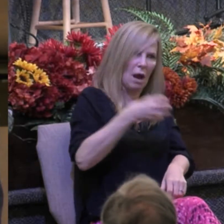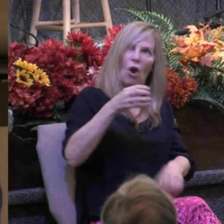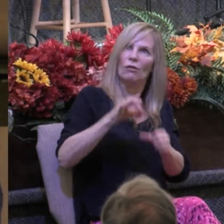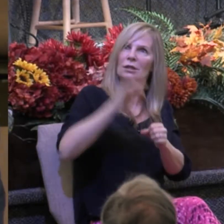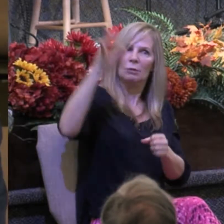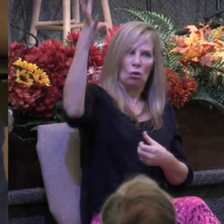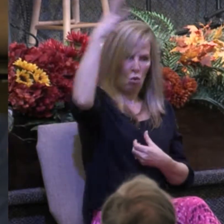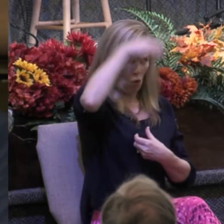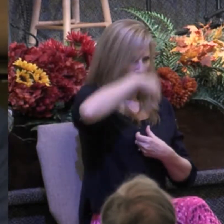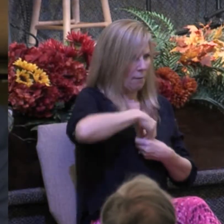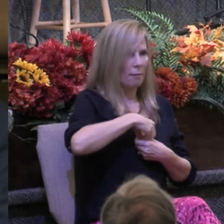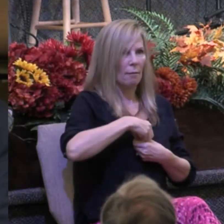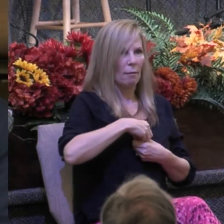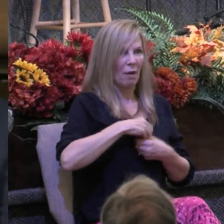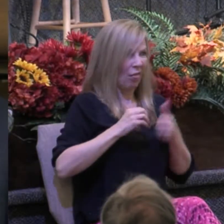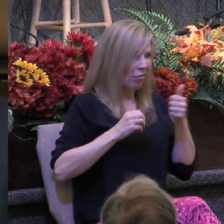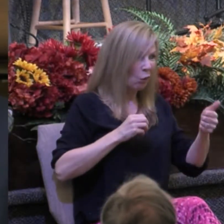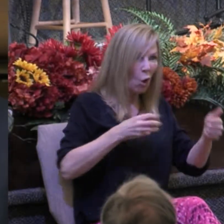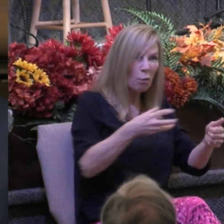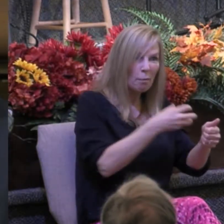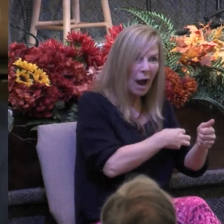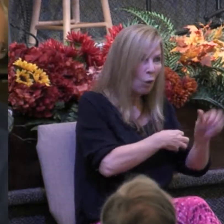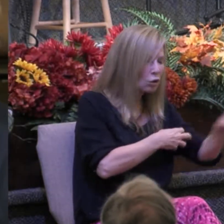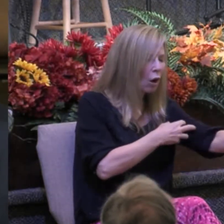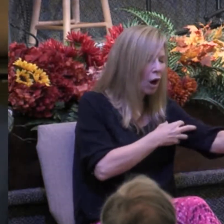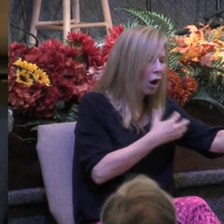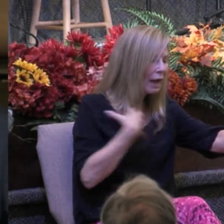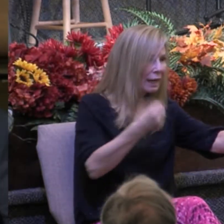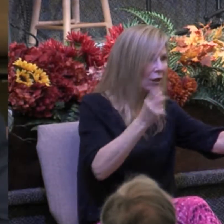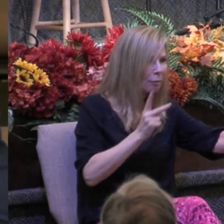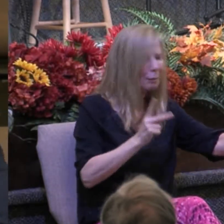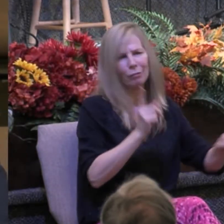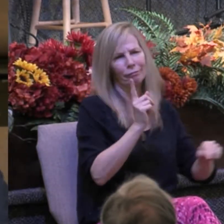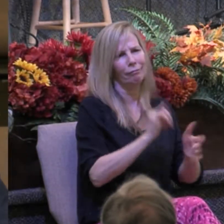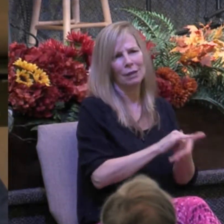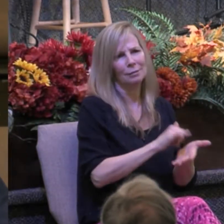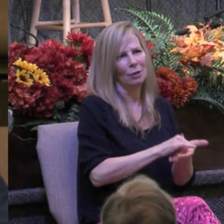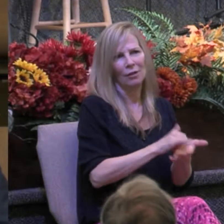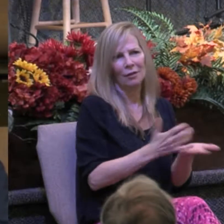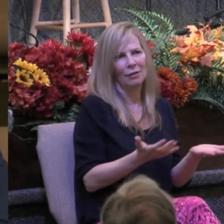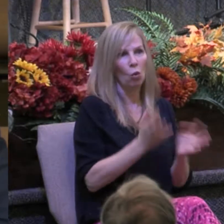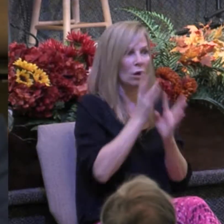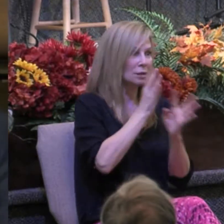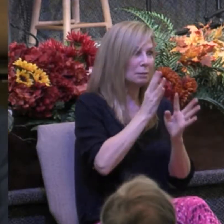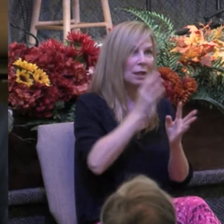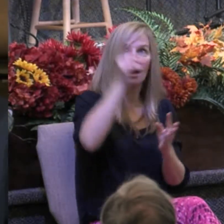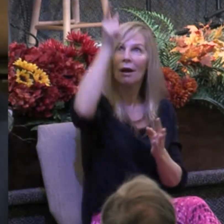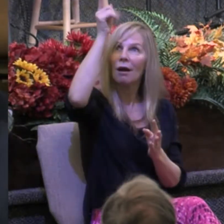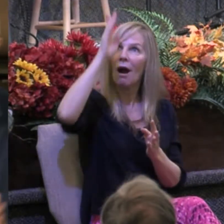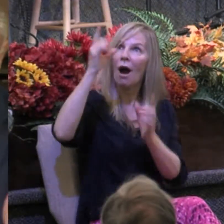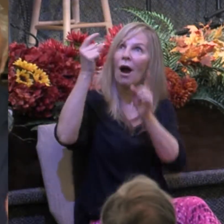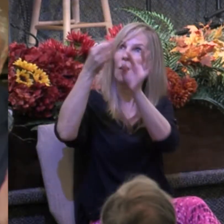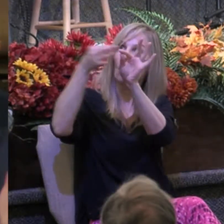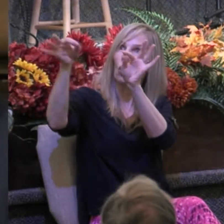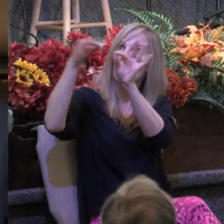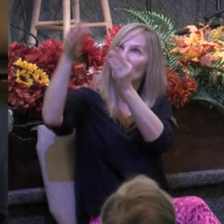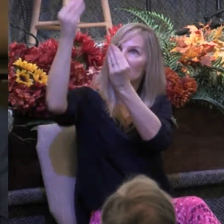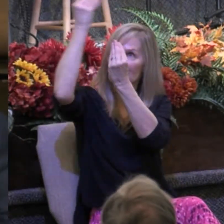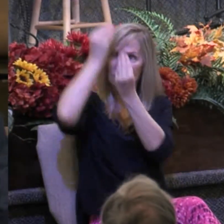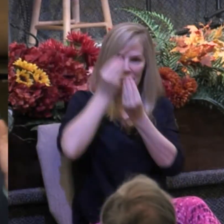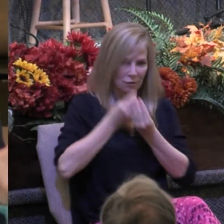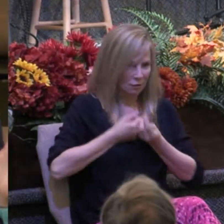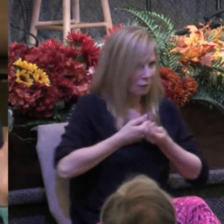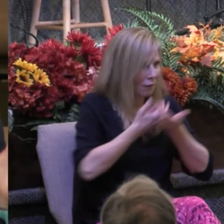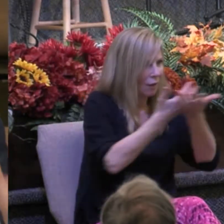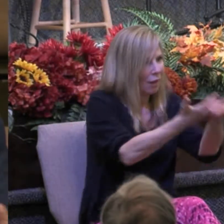They couldn't be healing people on their own, and they couldn't be speaking forth the words of God without this empowerment. So these men then